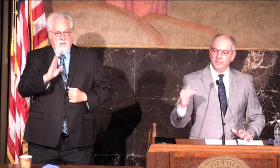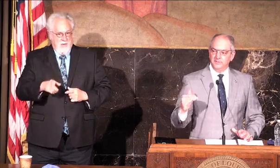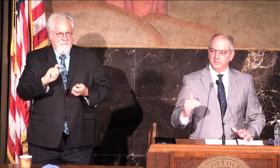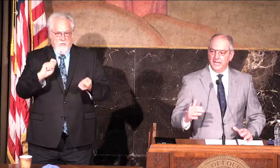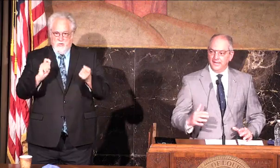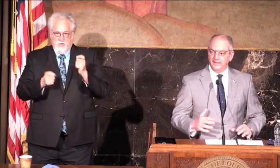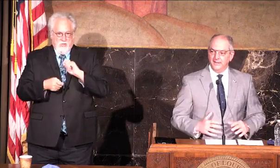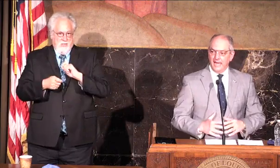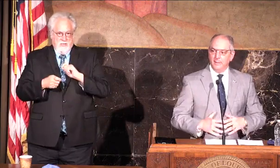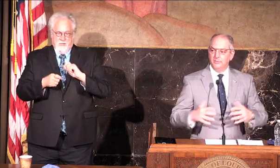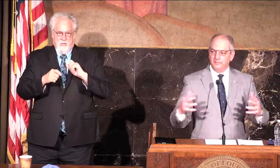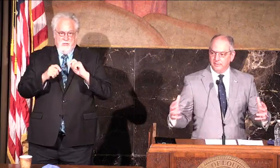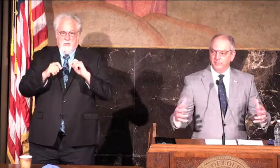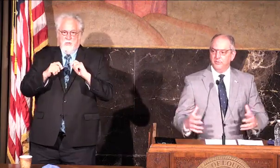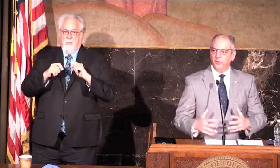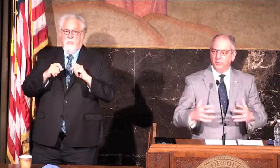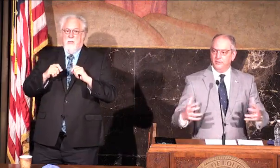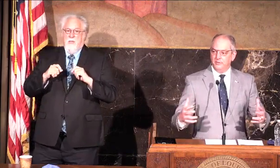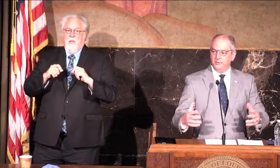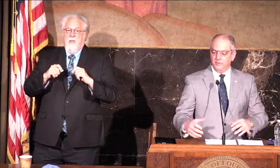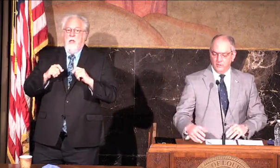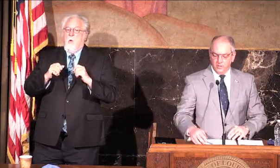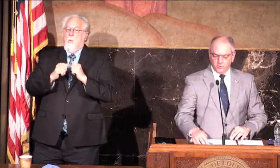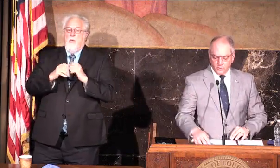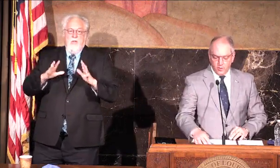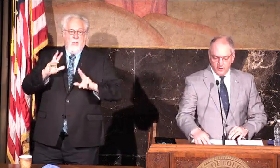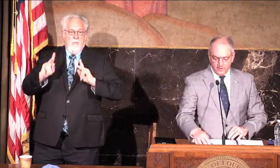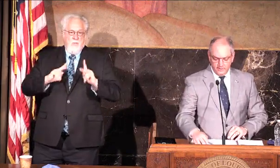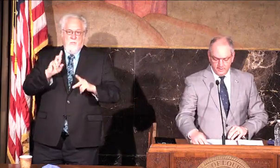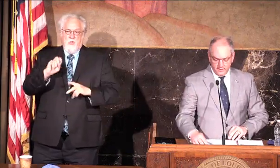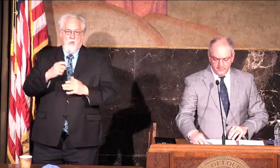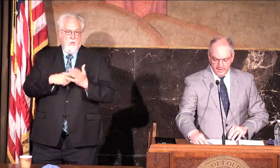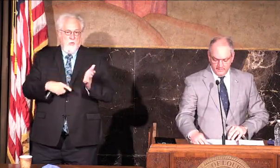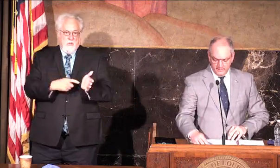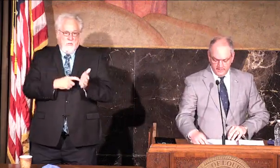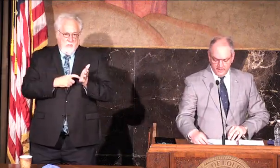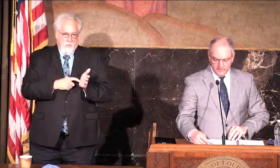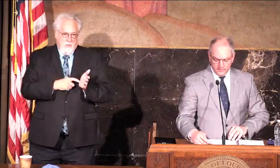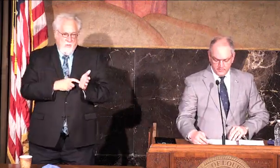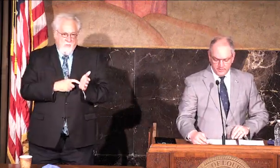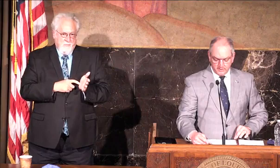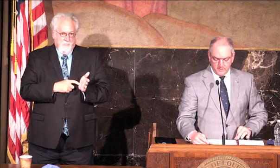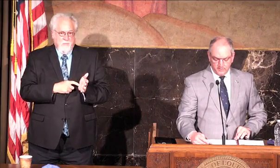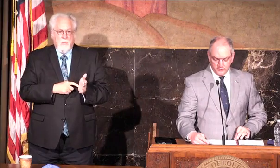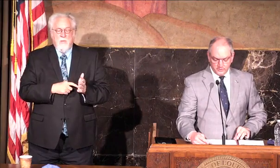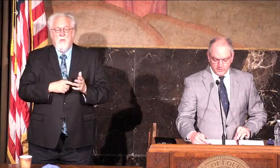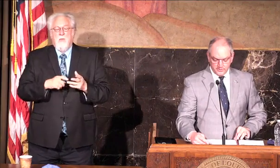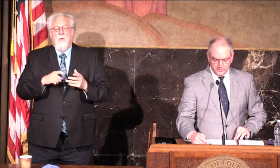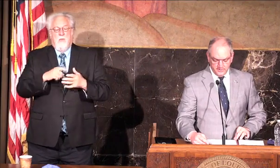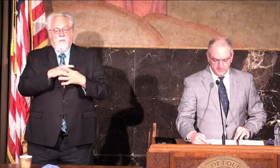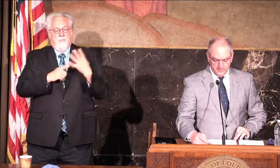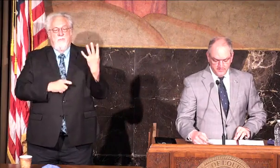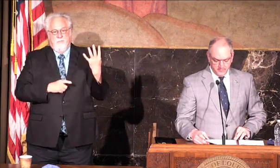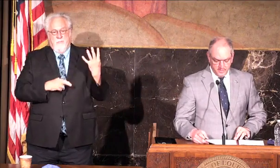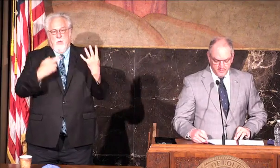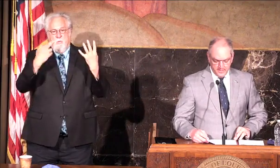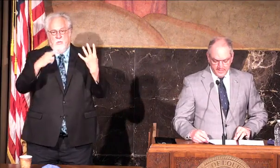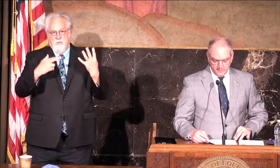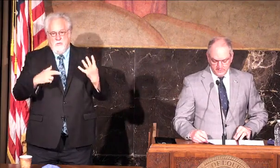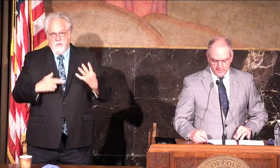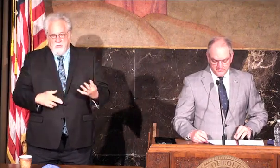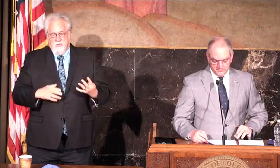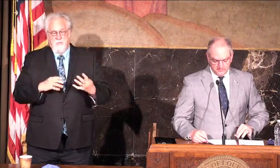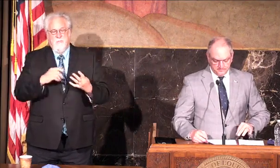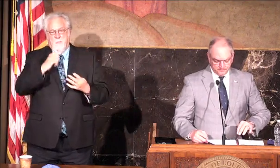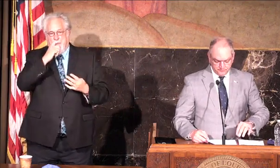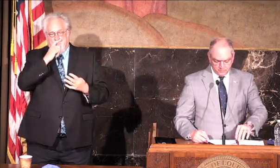that's going to be sustained absent people doing what is required of them with respect to all the restrictions and